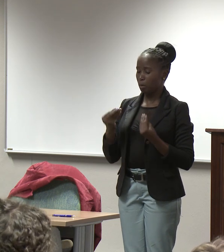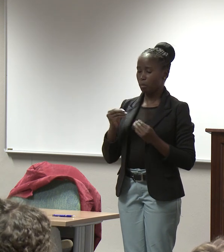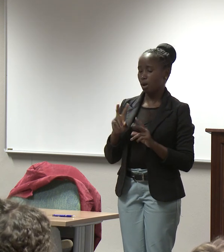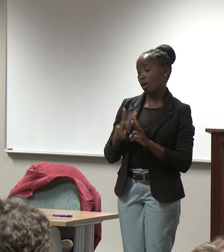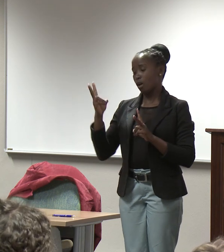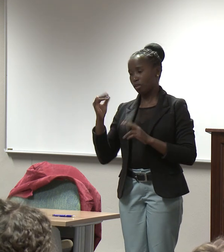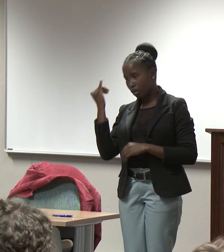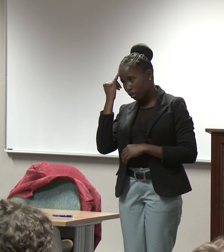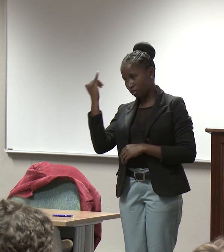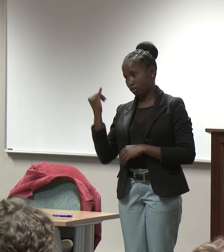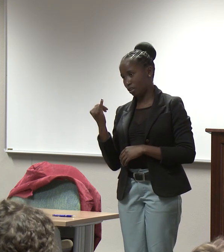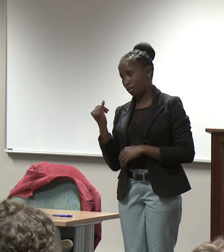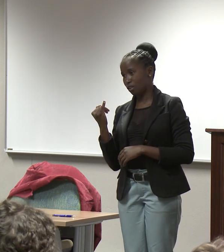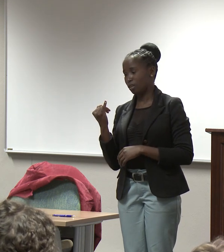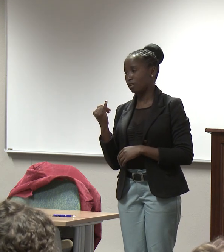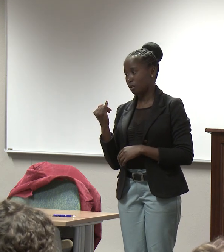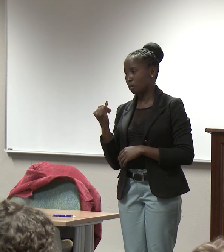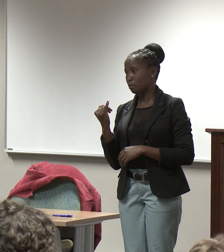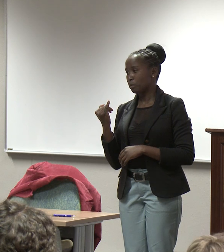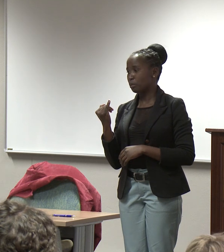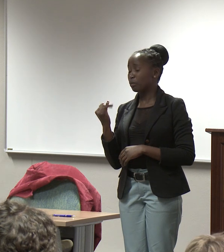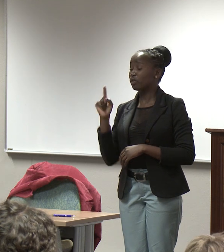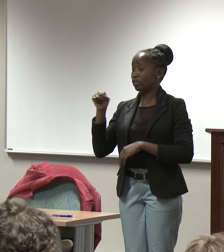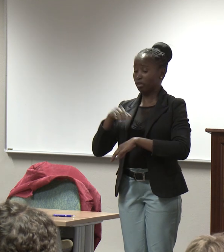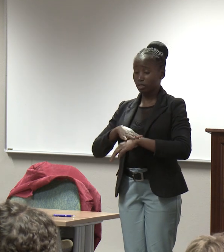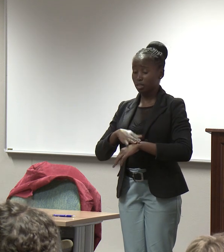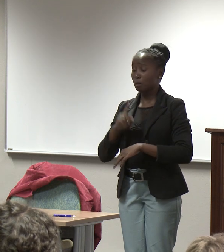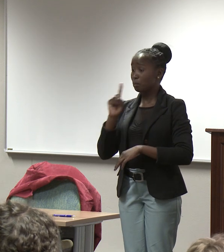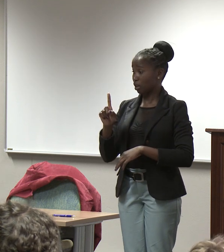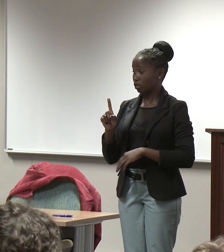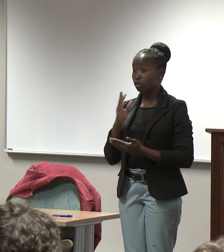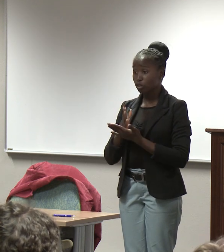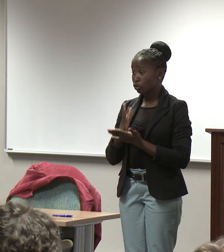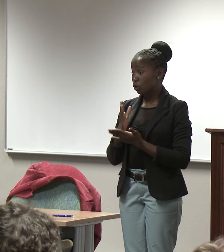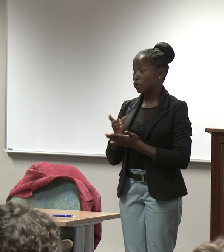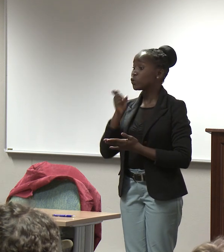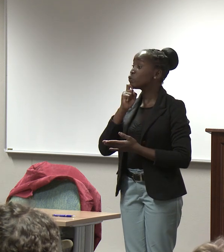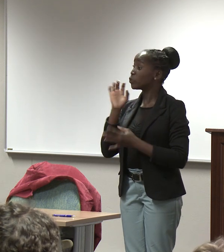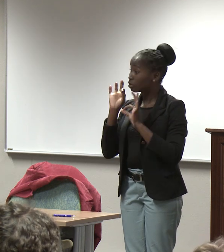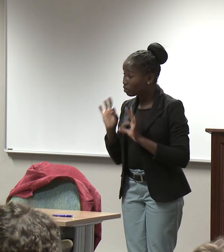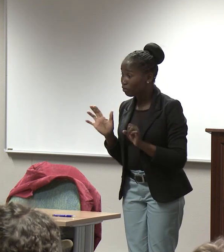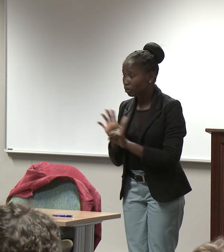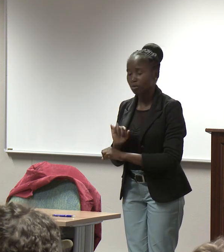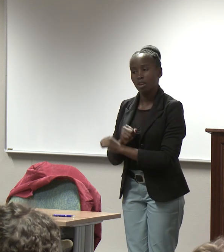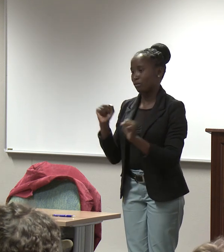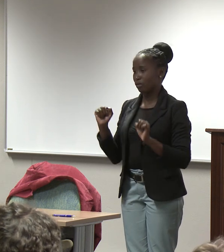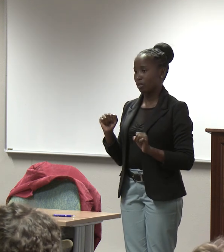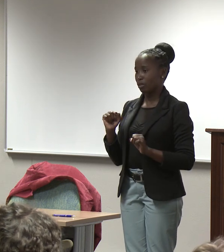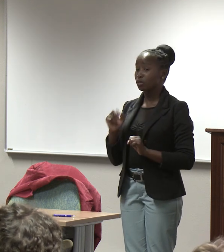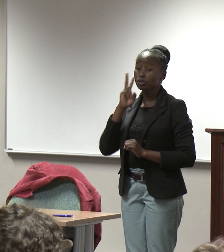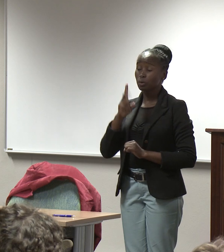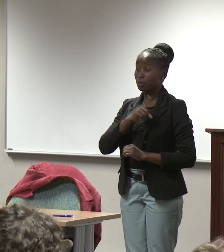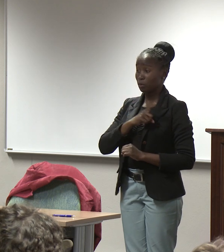and it has some traction in Europe at the time, but of course it was not used. And you'll see why. That